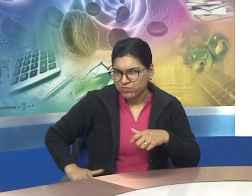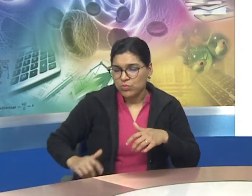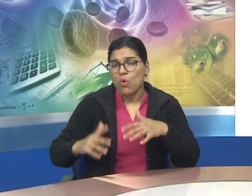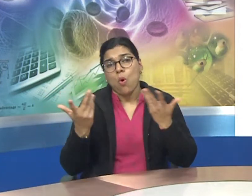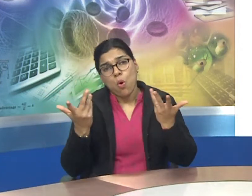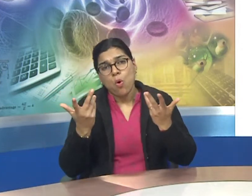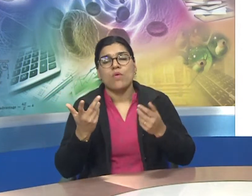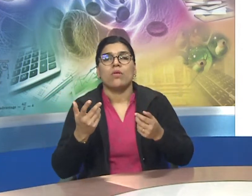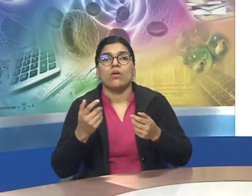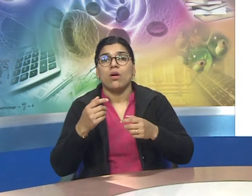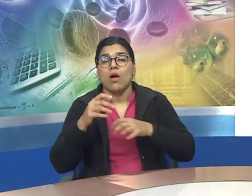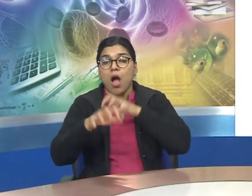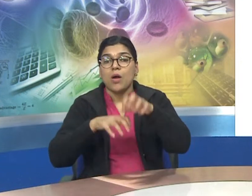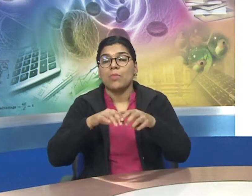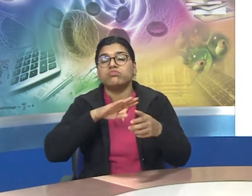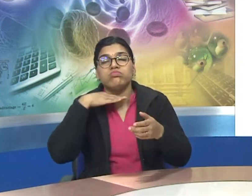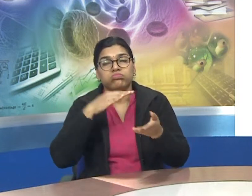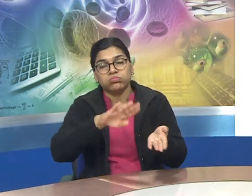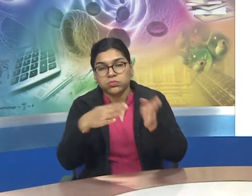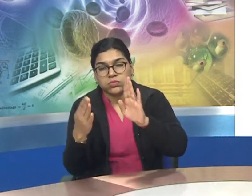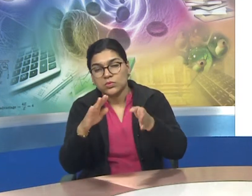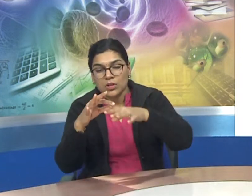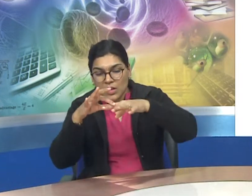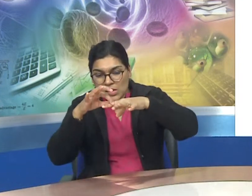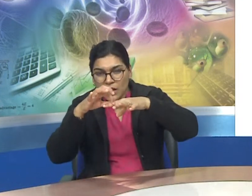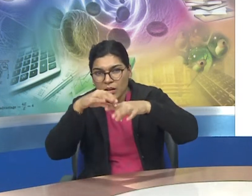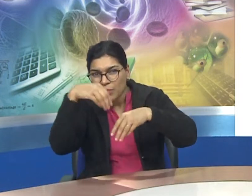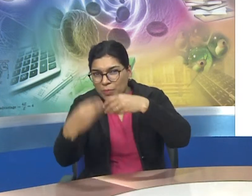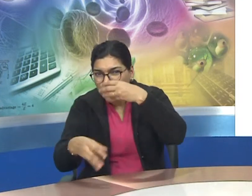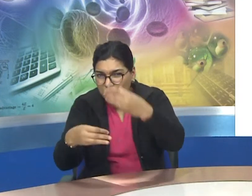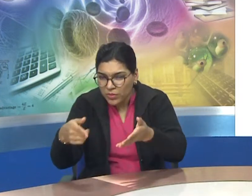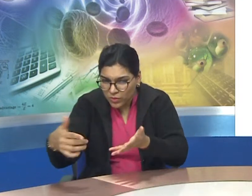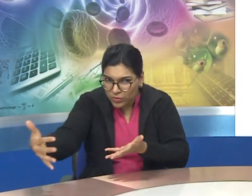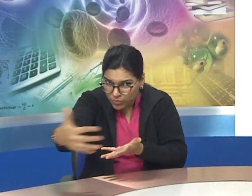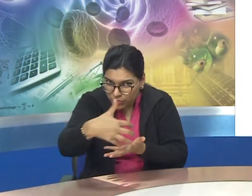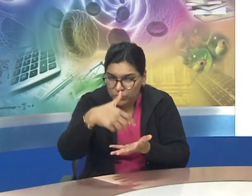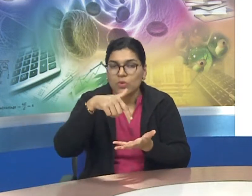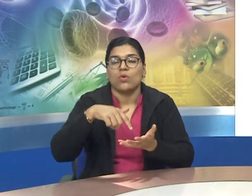We all must have seen the gas